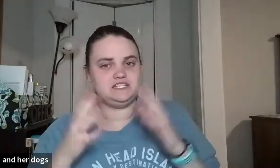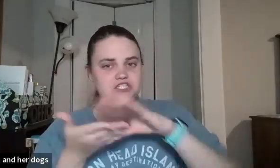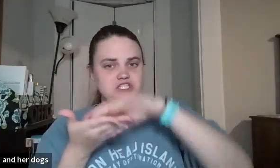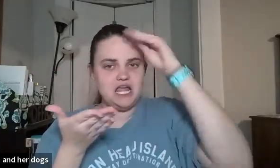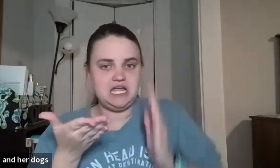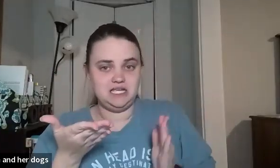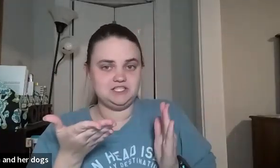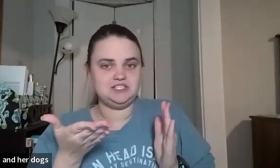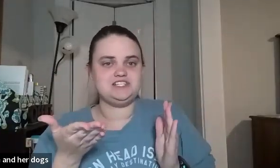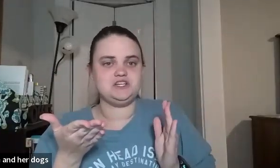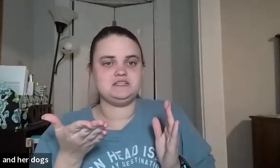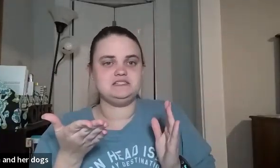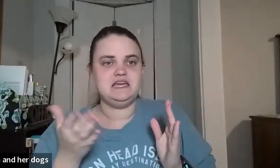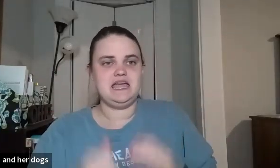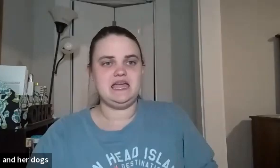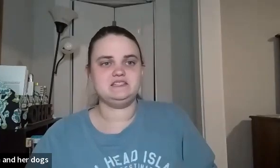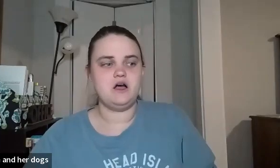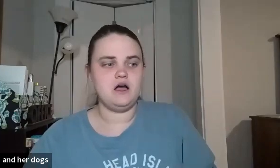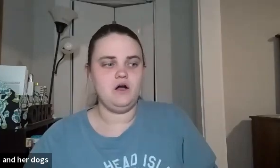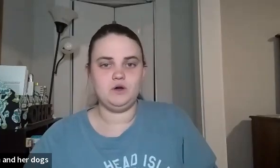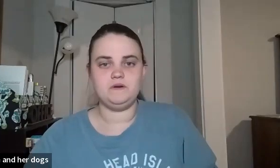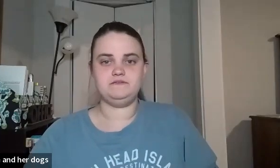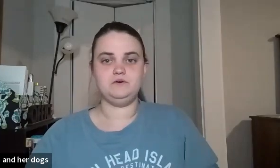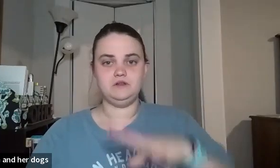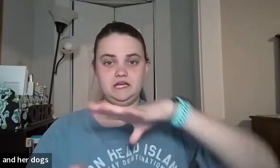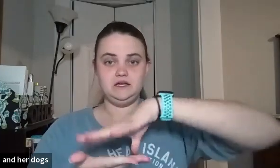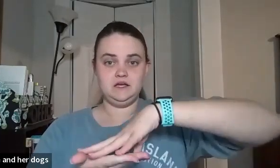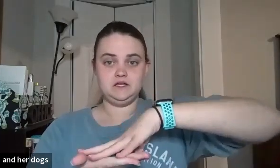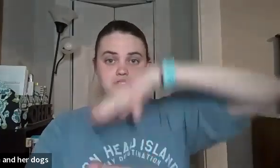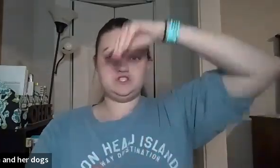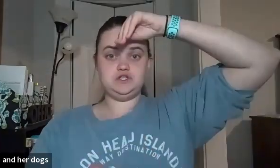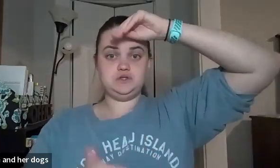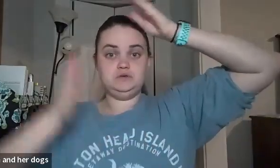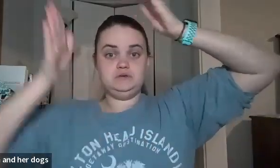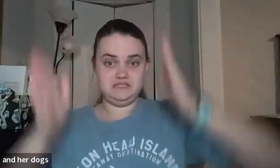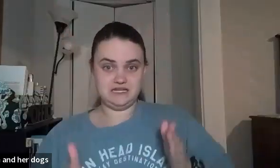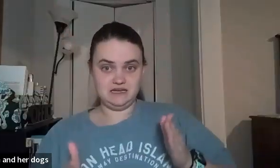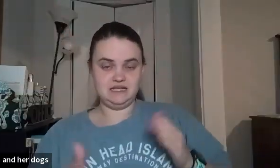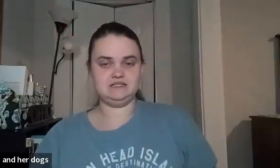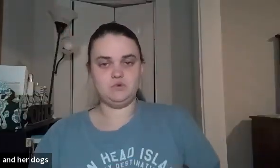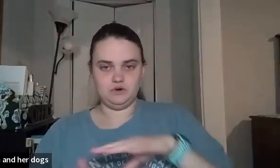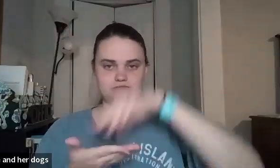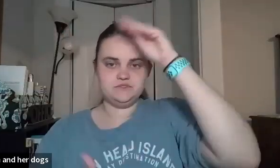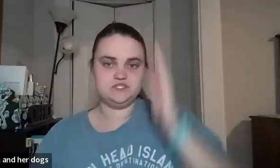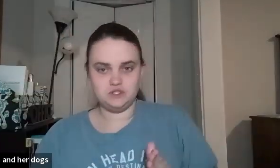it's changed. It's just, it's not going fully student. It's more